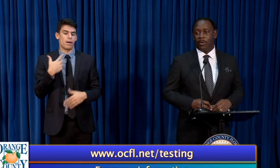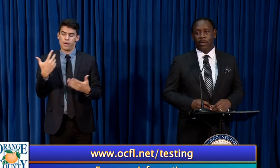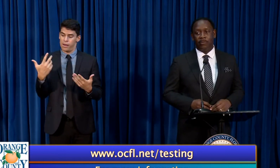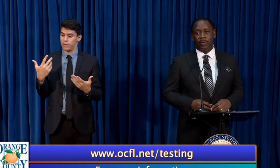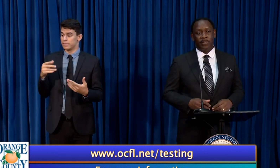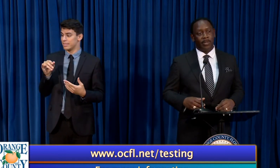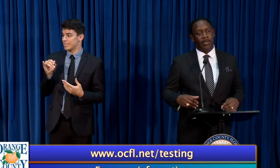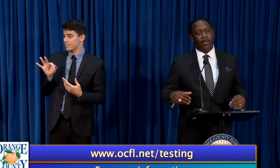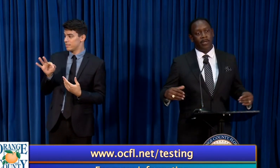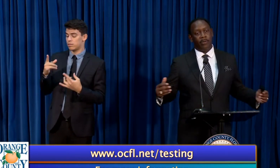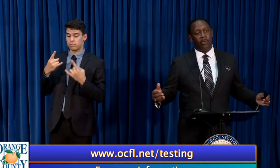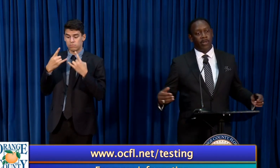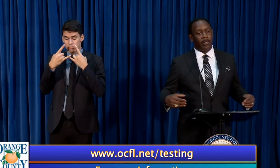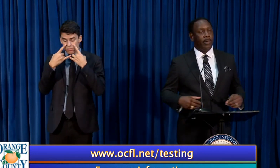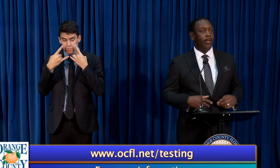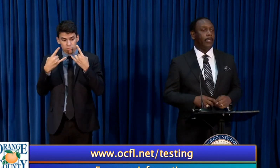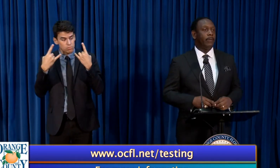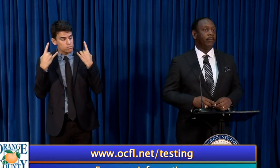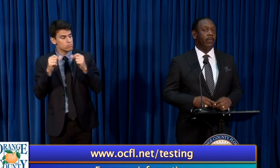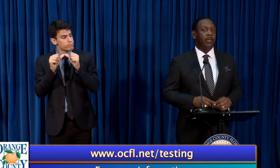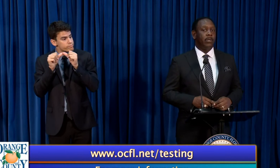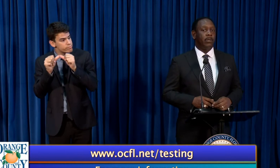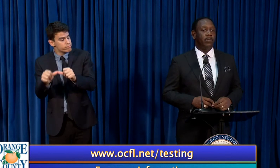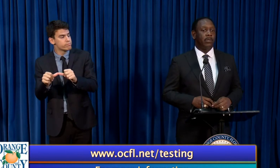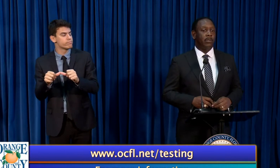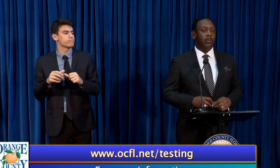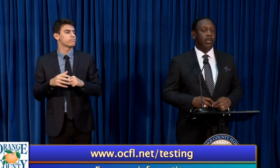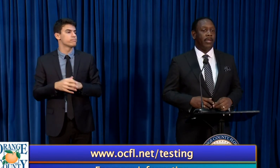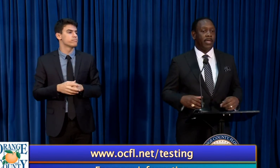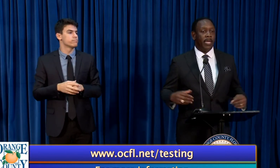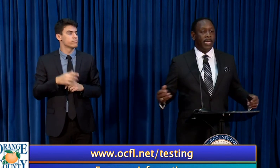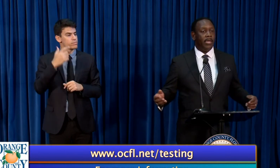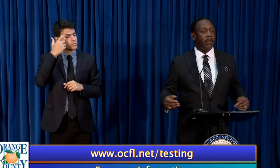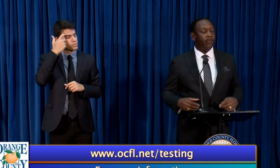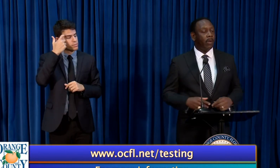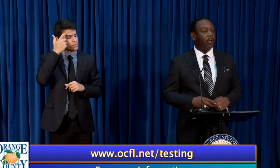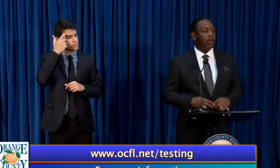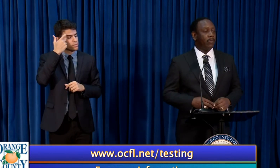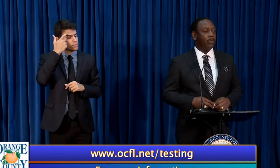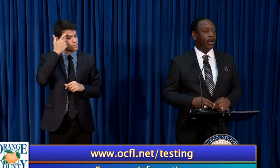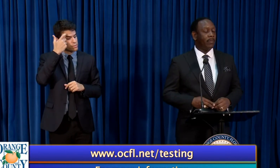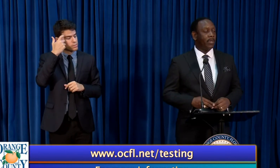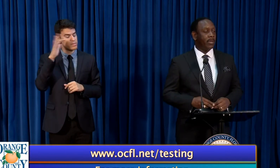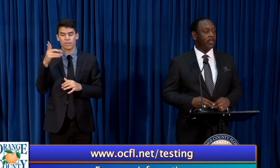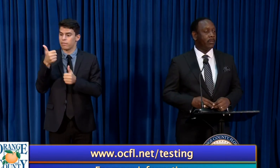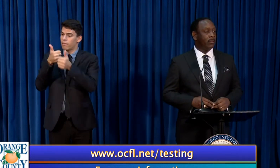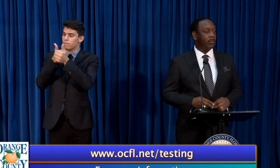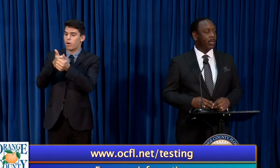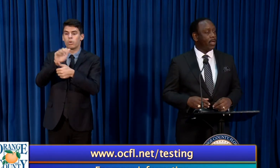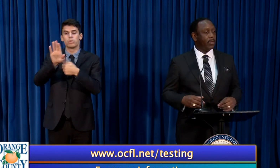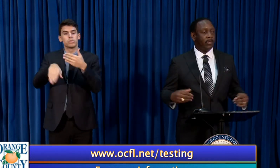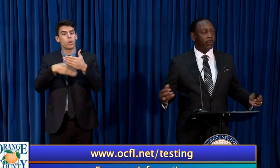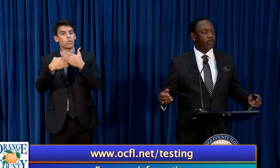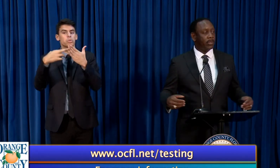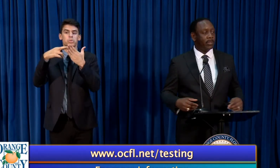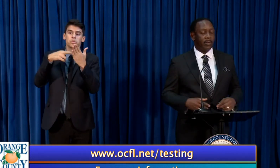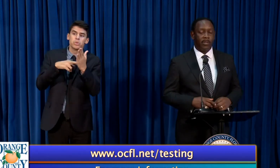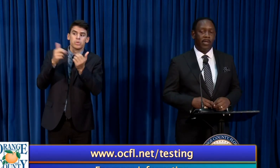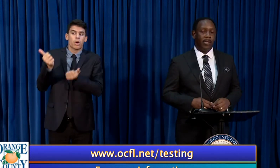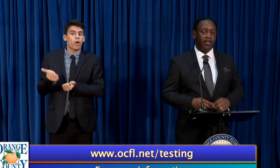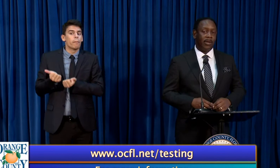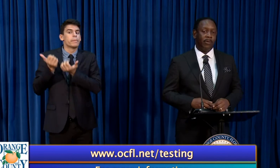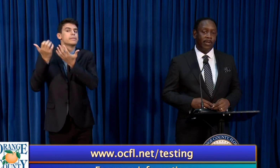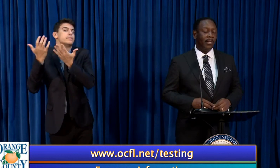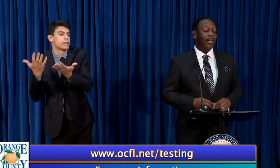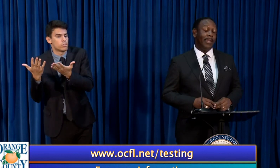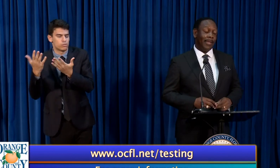facial coverings and really takes heed of all of the recommendations regarding social distancing,